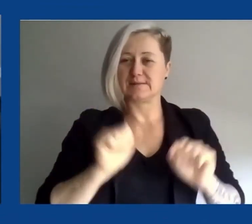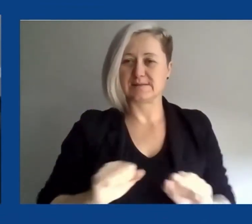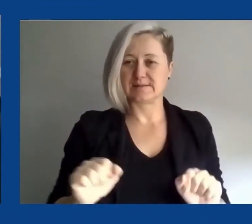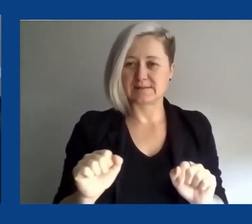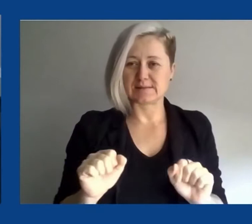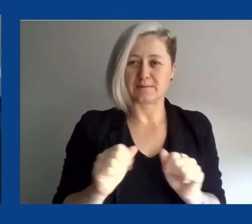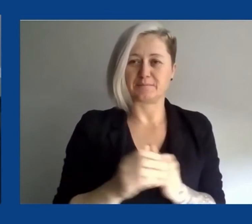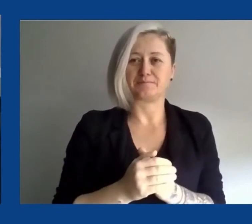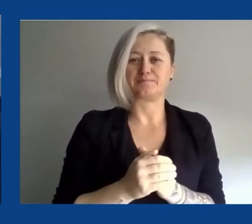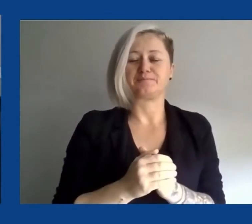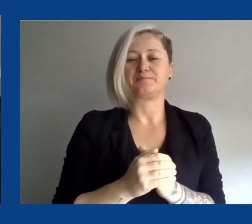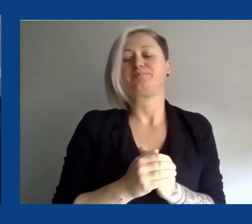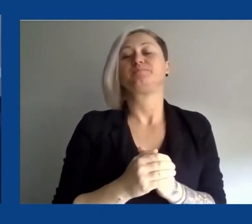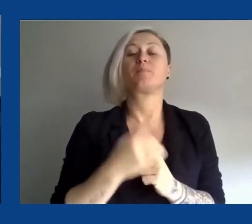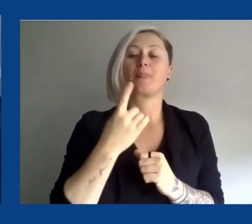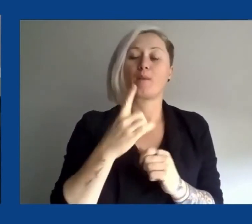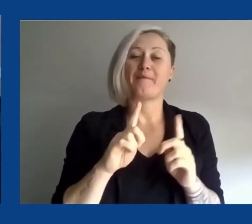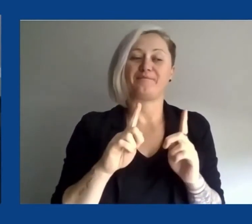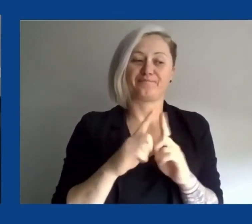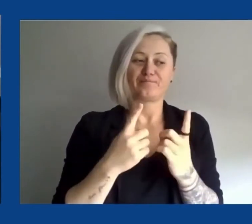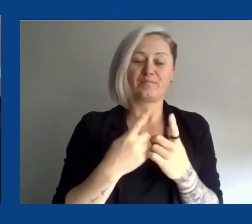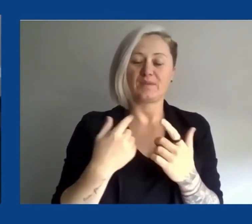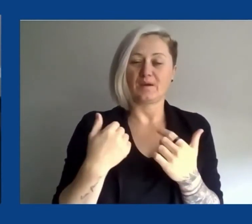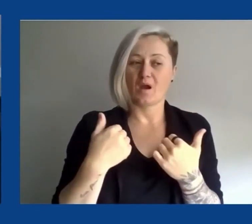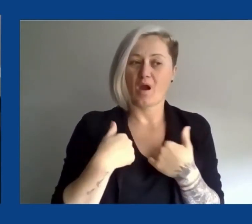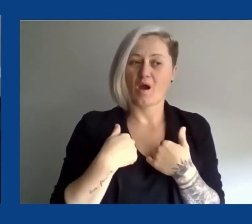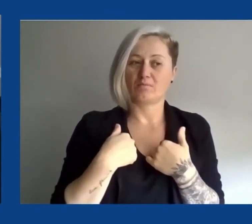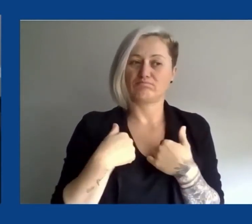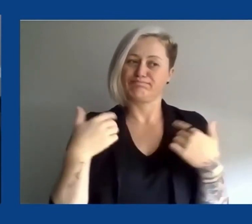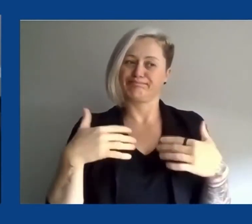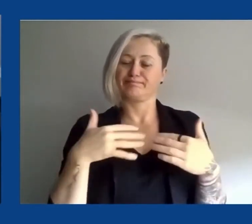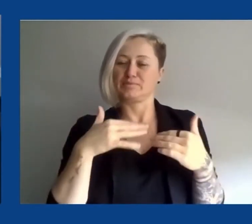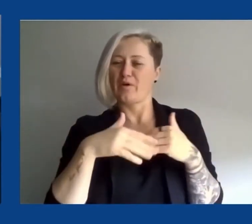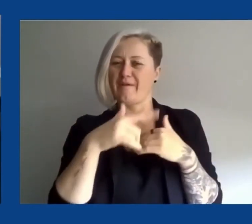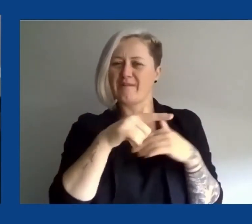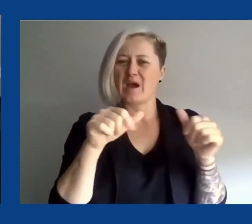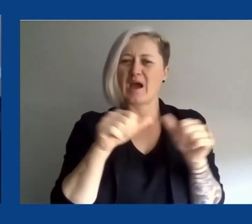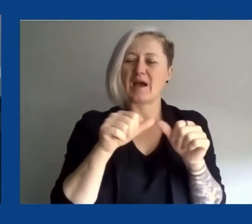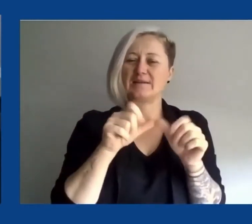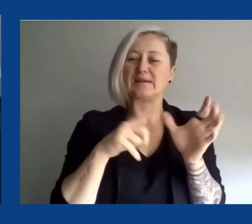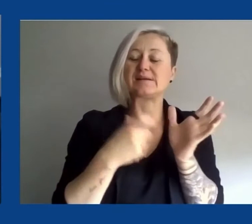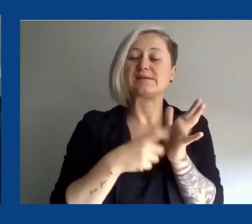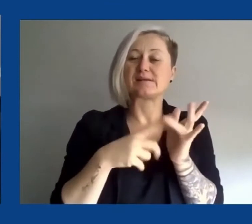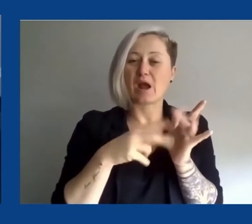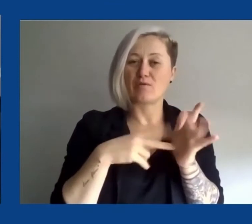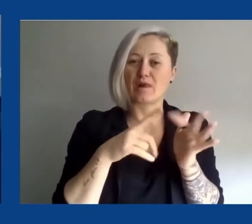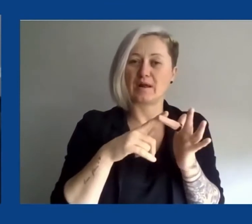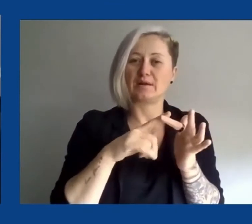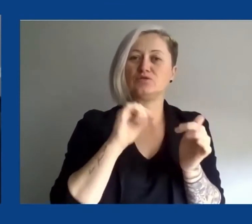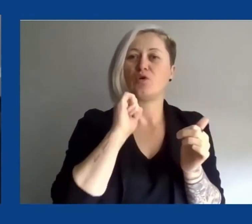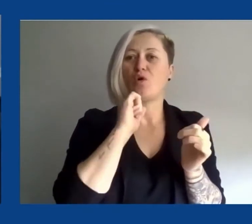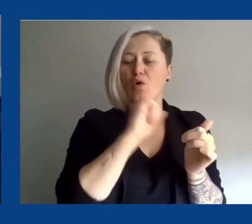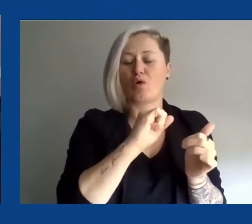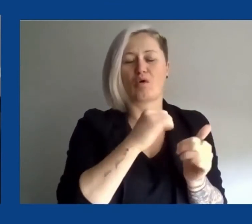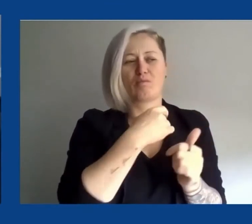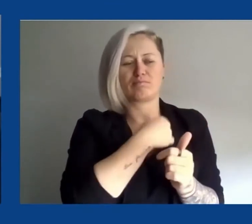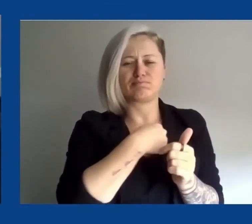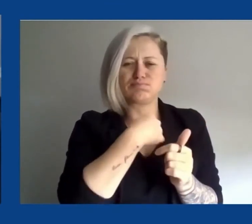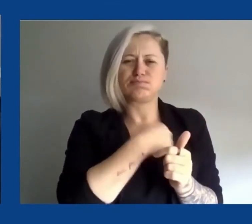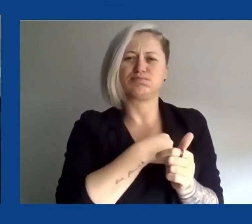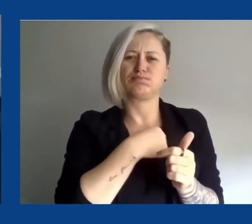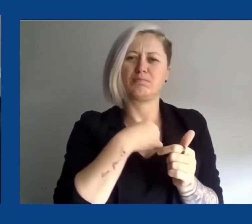One thing that I really admire about Aunty Carolyn is her dedication over many decades to the